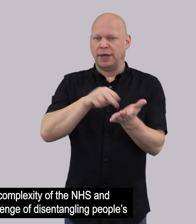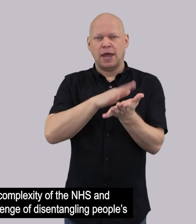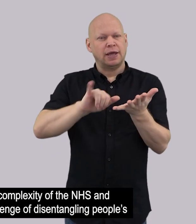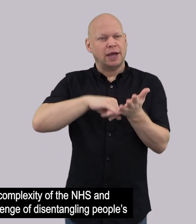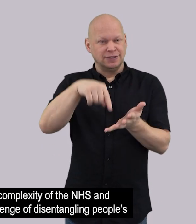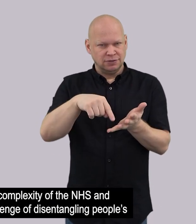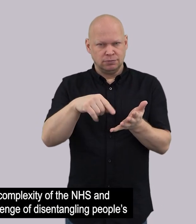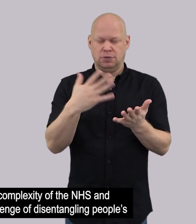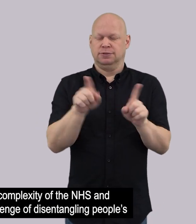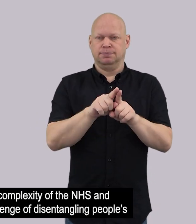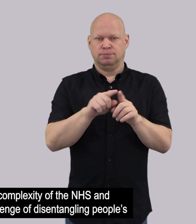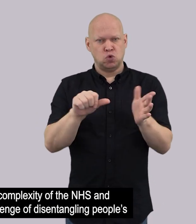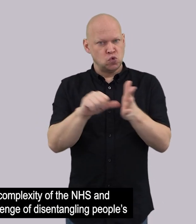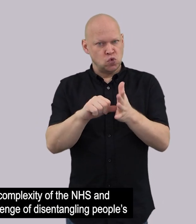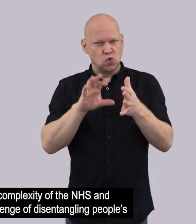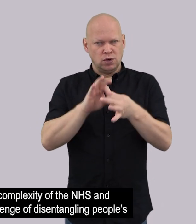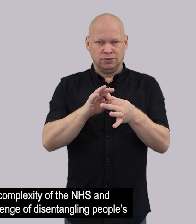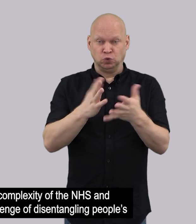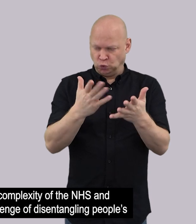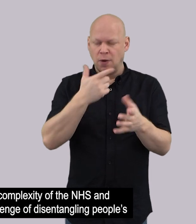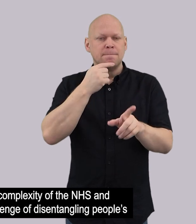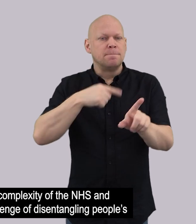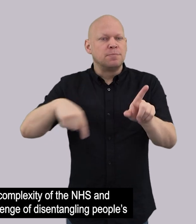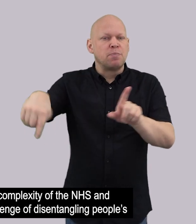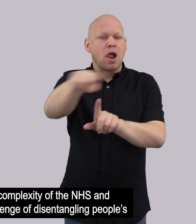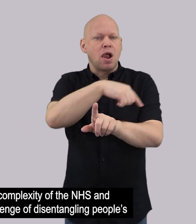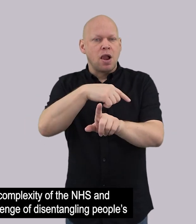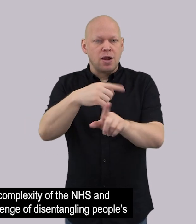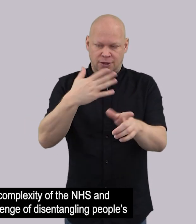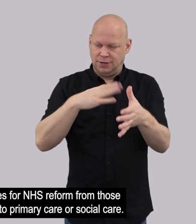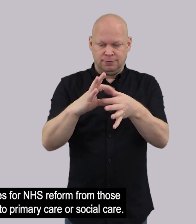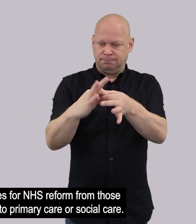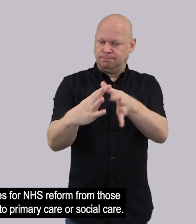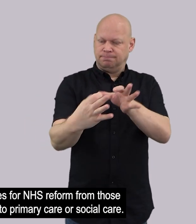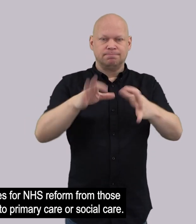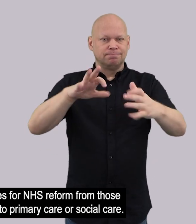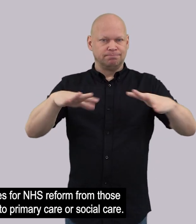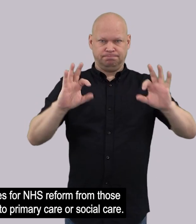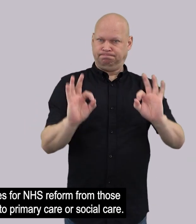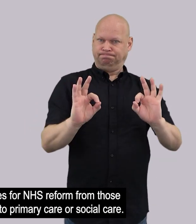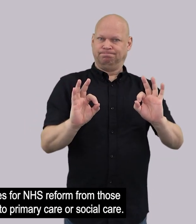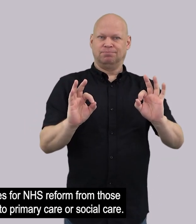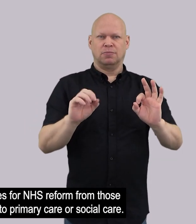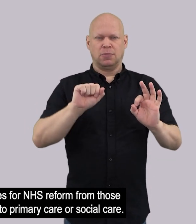challenge of disentangling people's priorities for NHS reform for those related to primary care or social care.